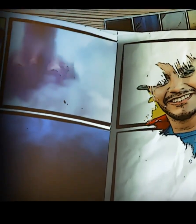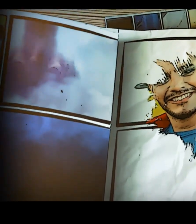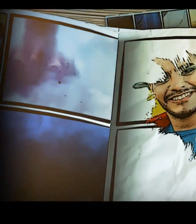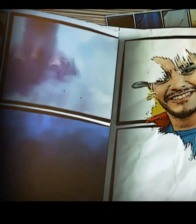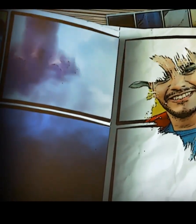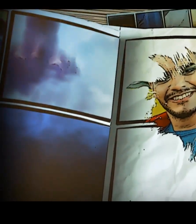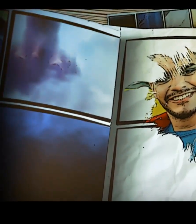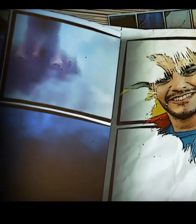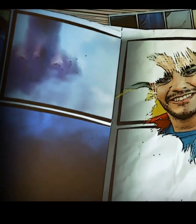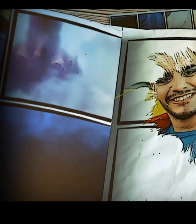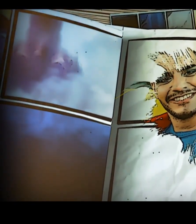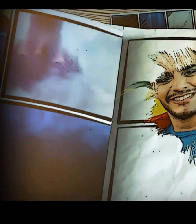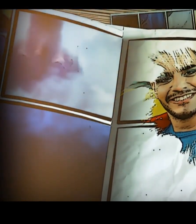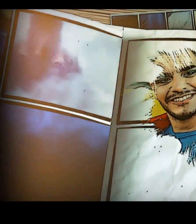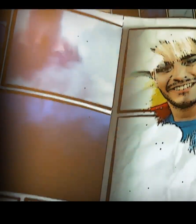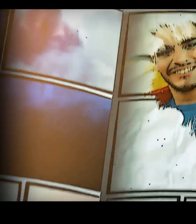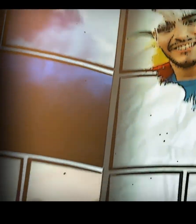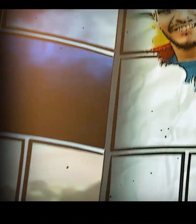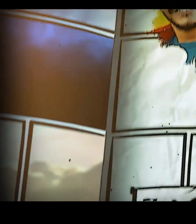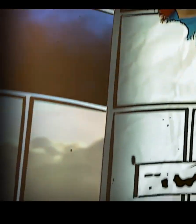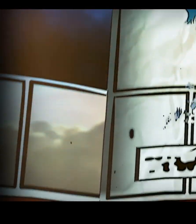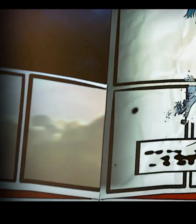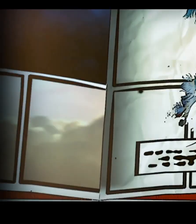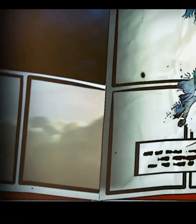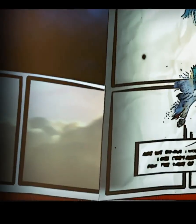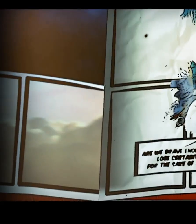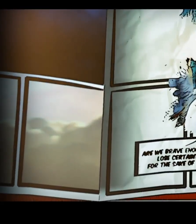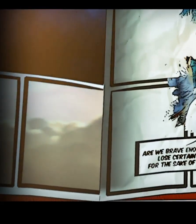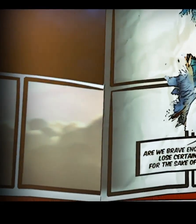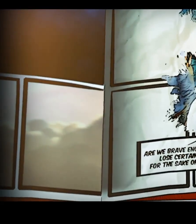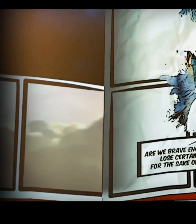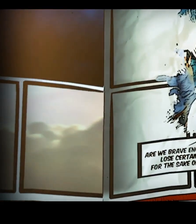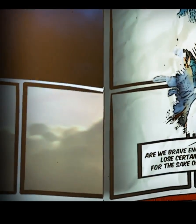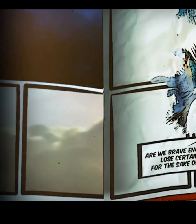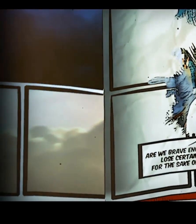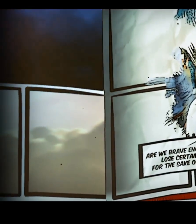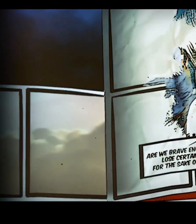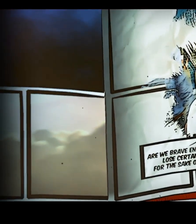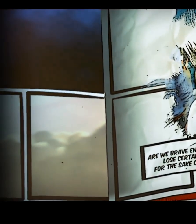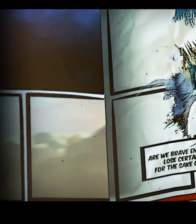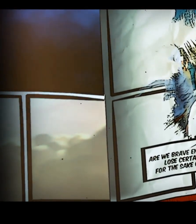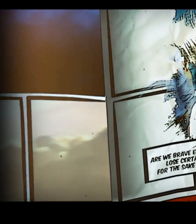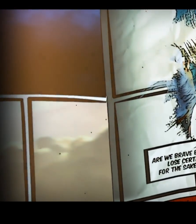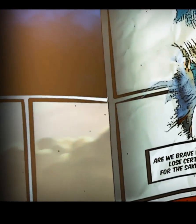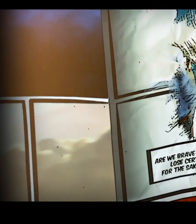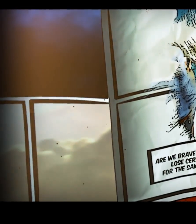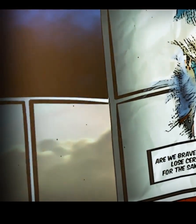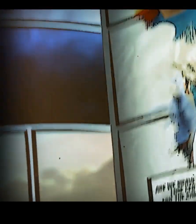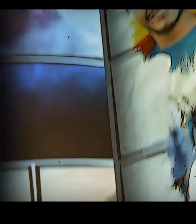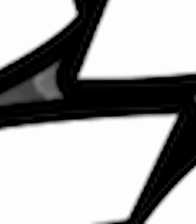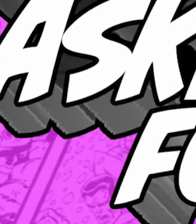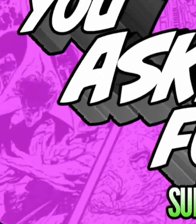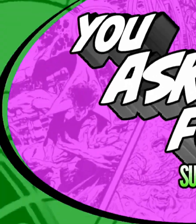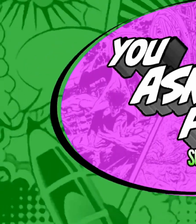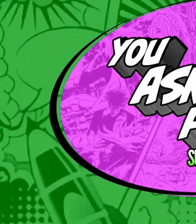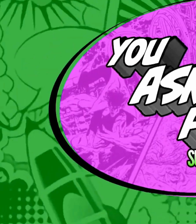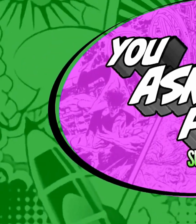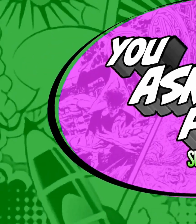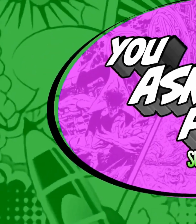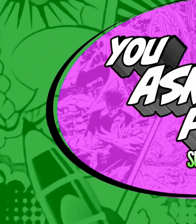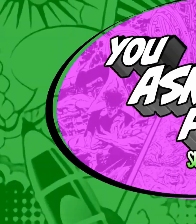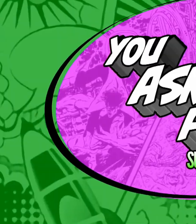tired of faking all the moves. I know everything that